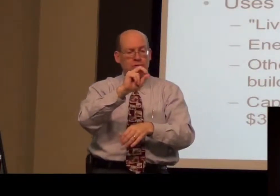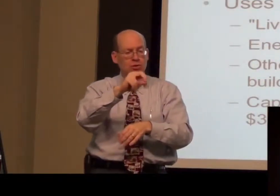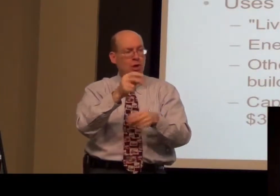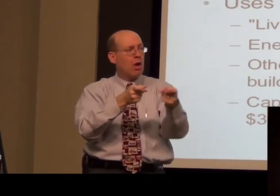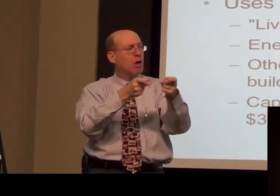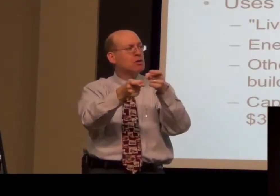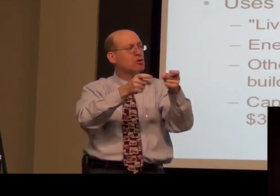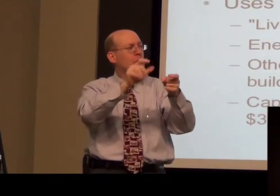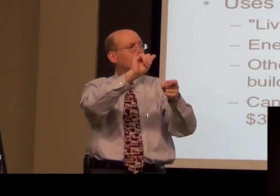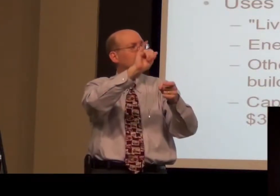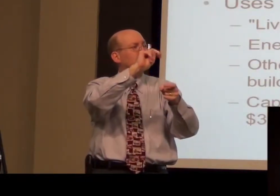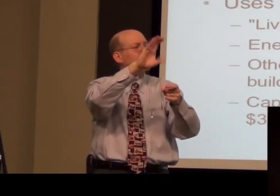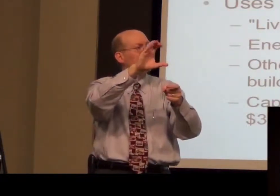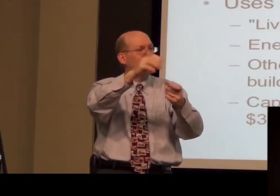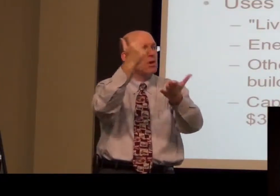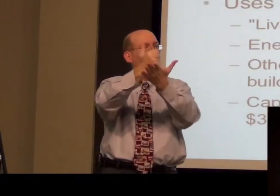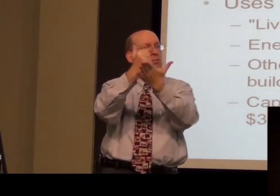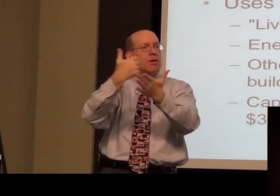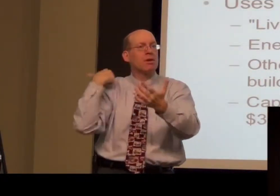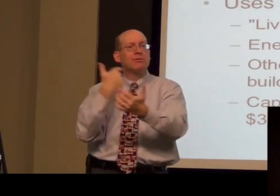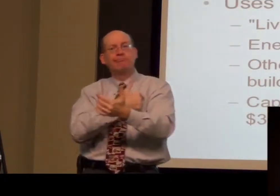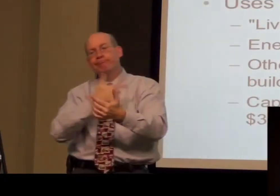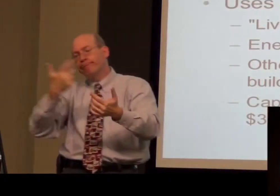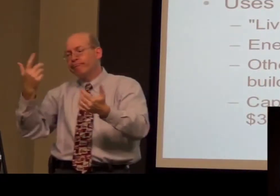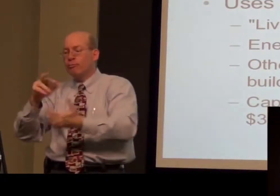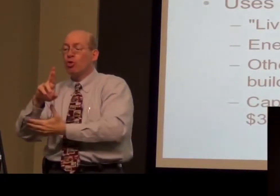but we basically wanted to generate